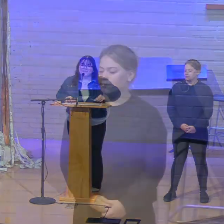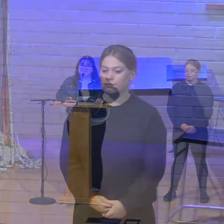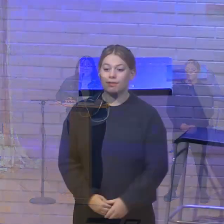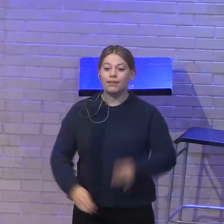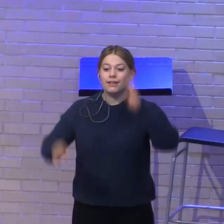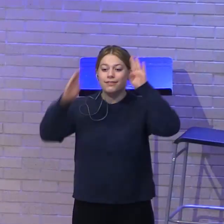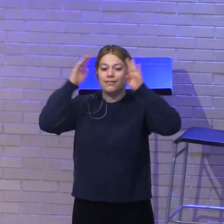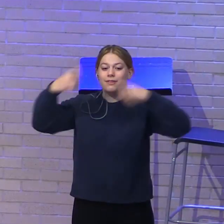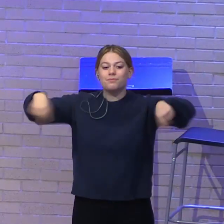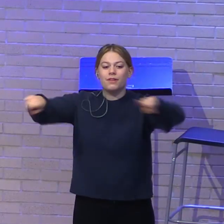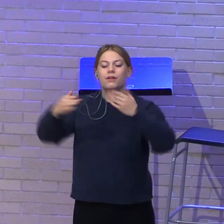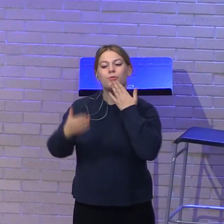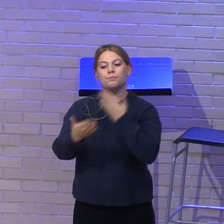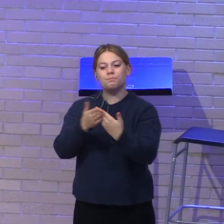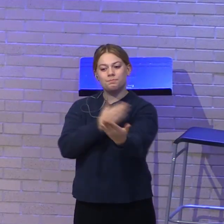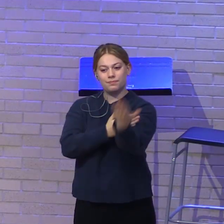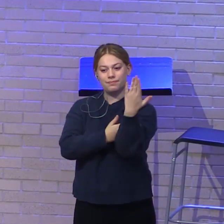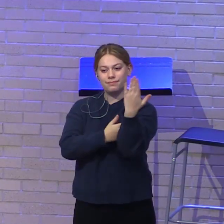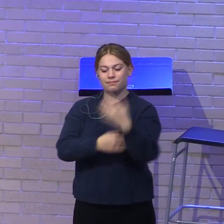Hello, everybody. Good morning.